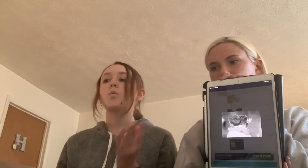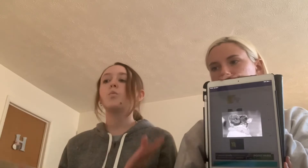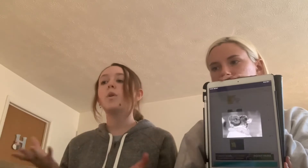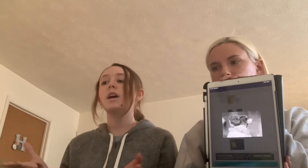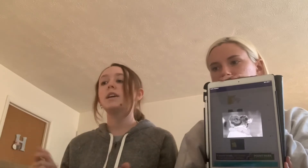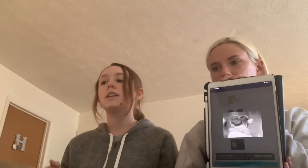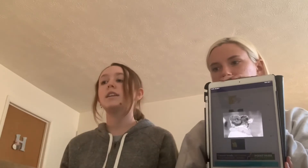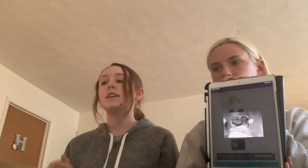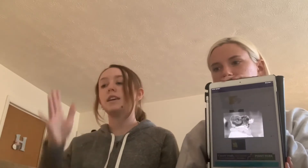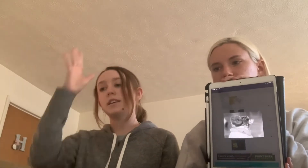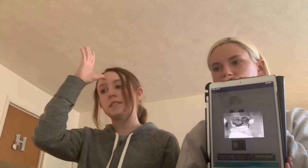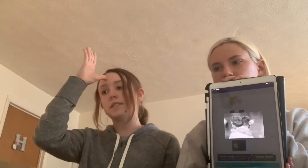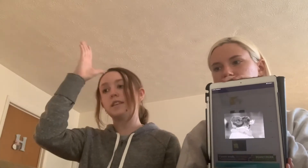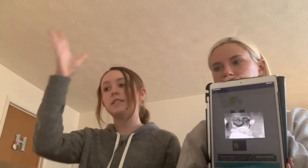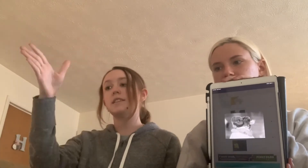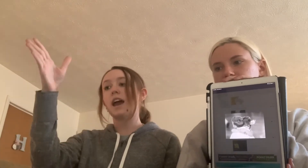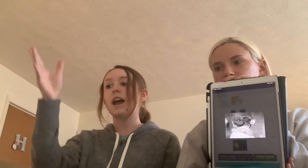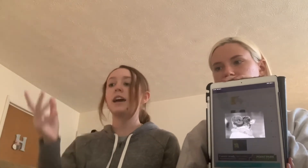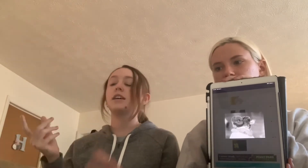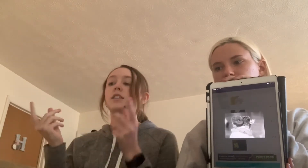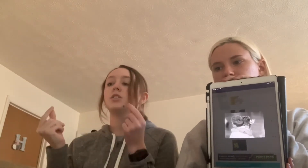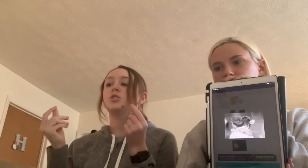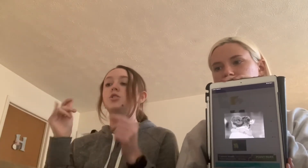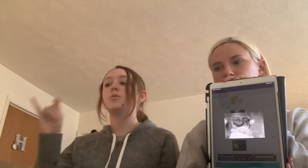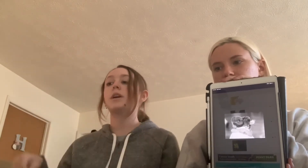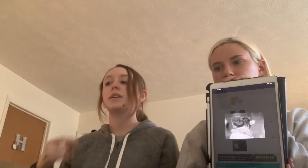What is the dad doing?